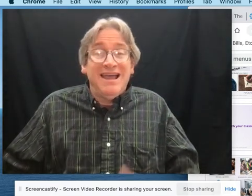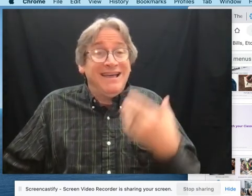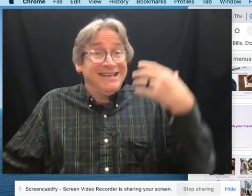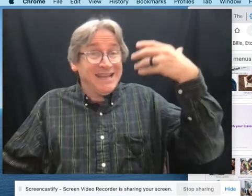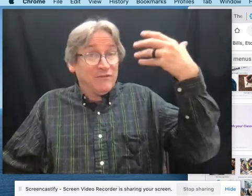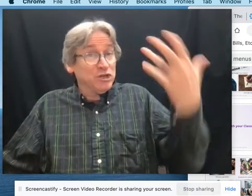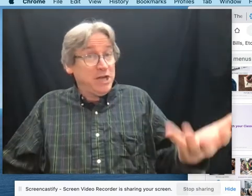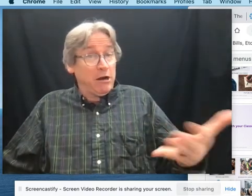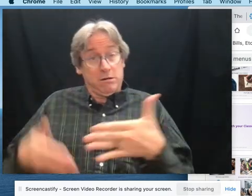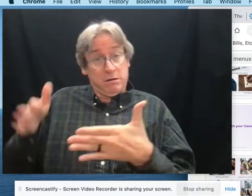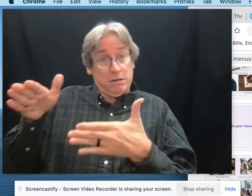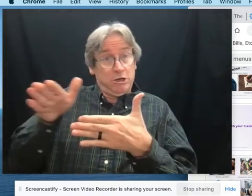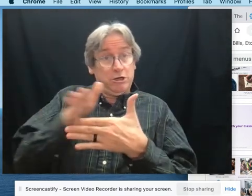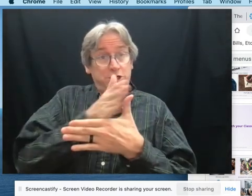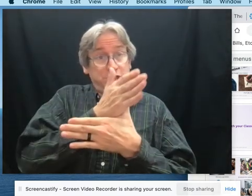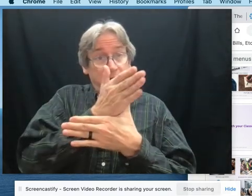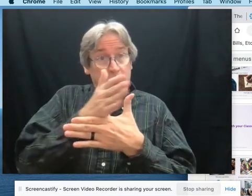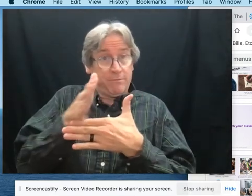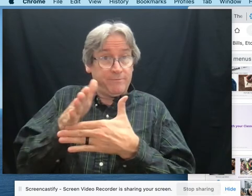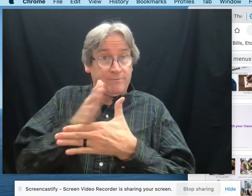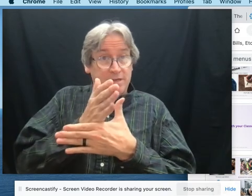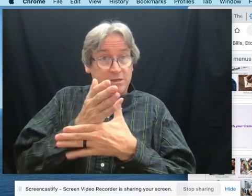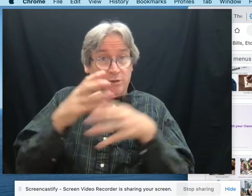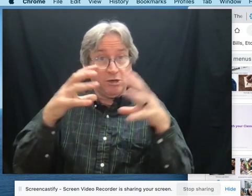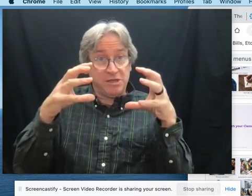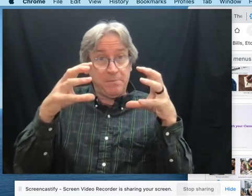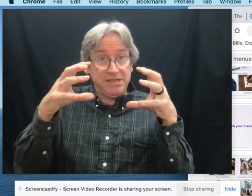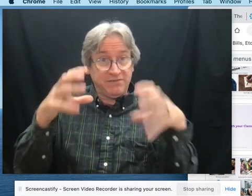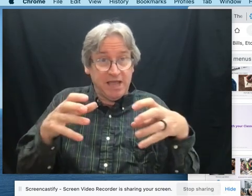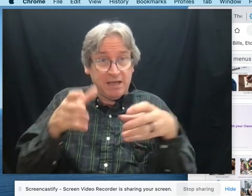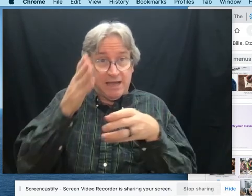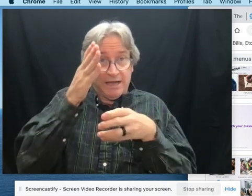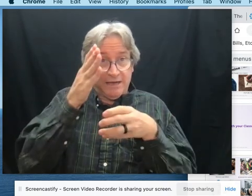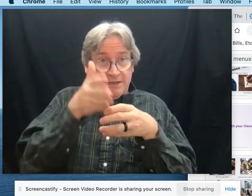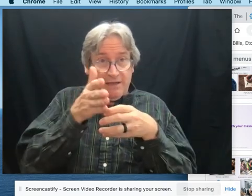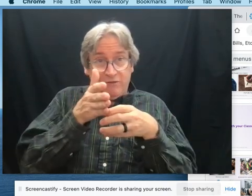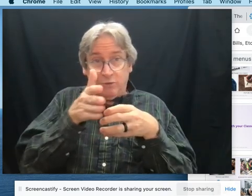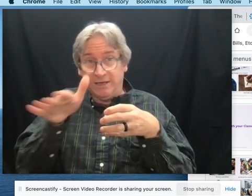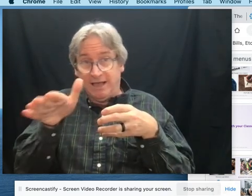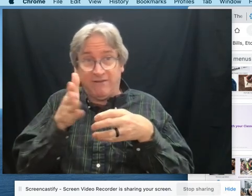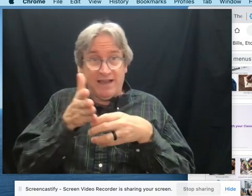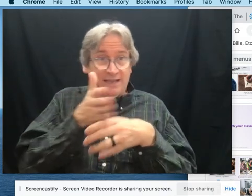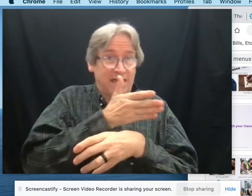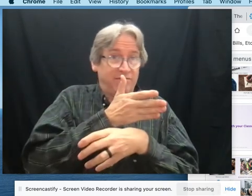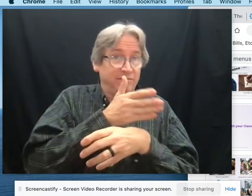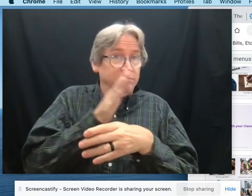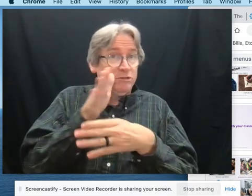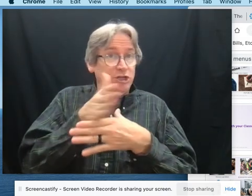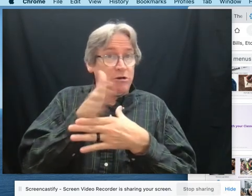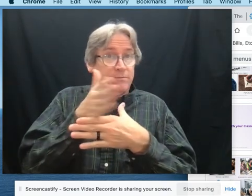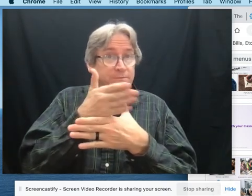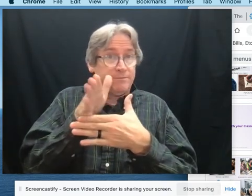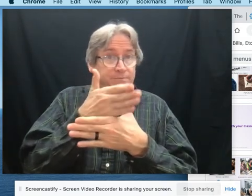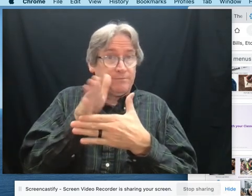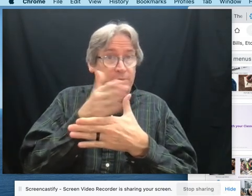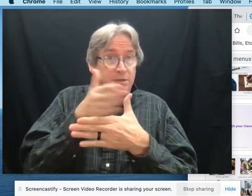um sign for share share so here's the piece of cake i cut it in half you get half i get f